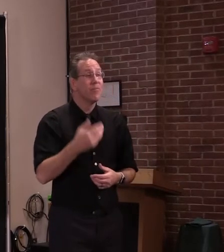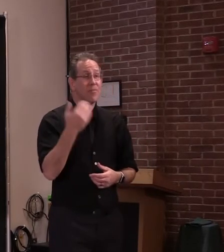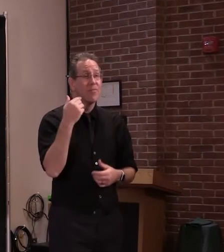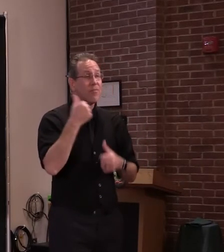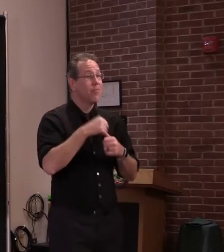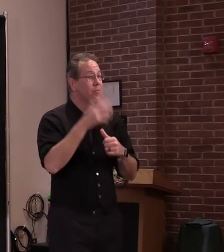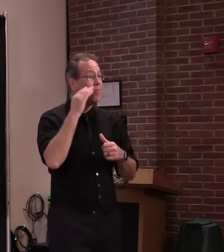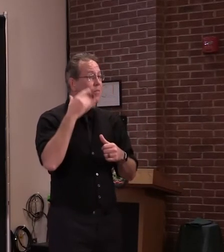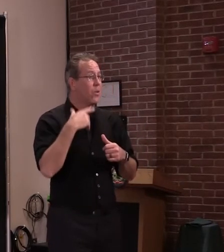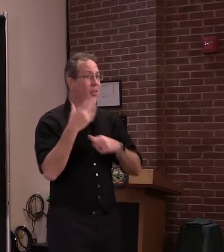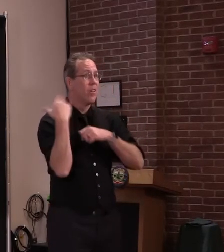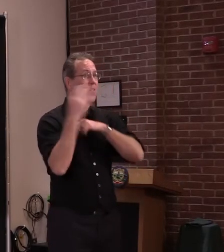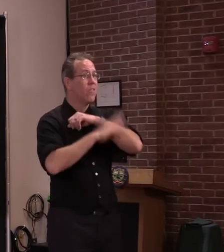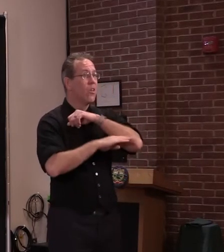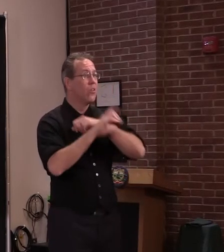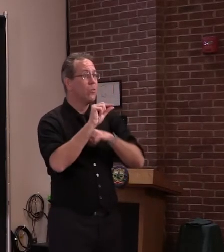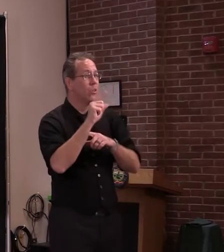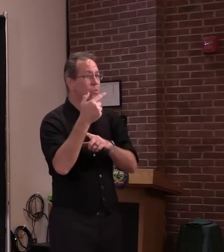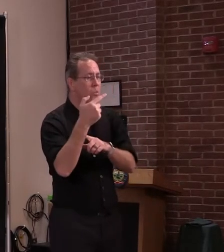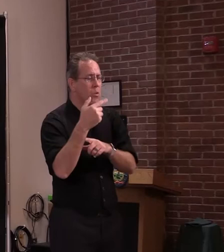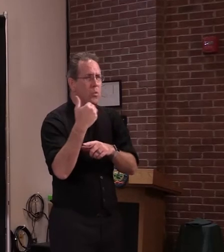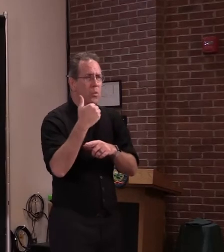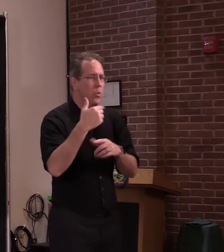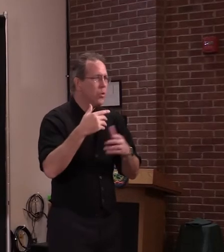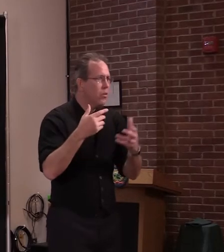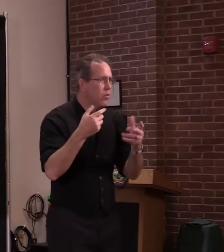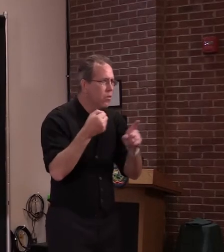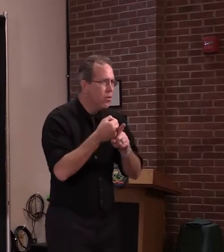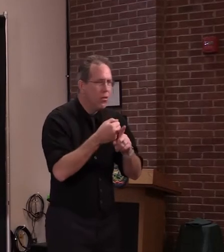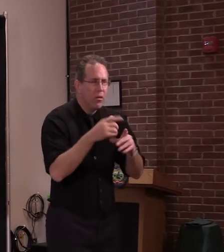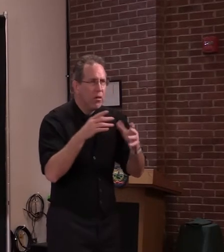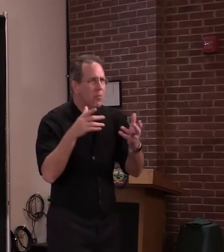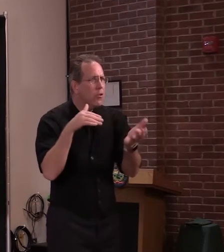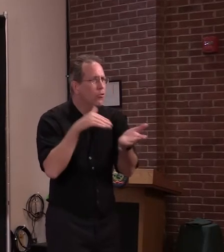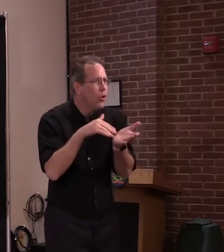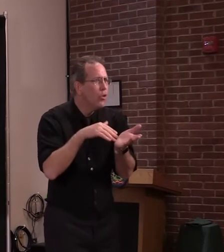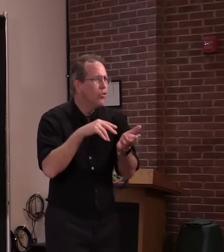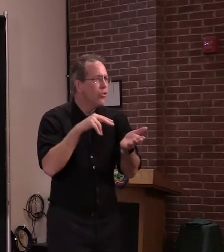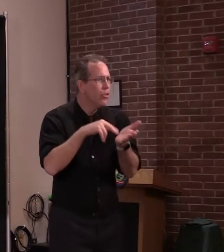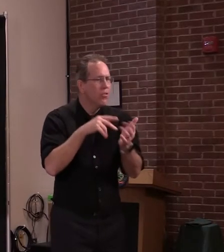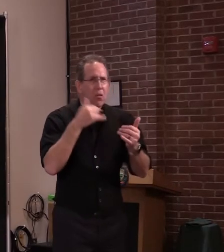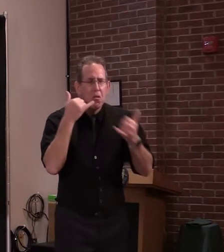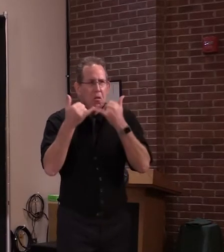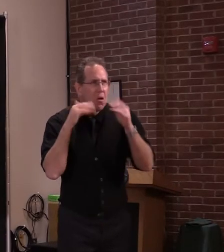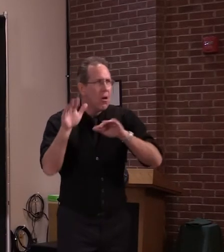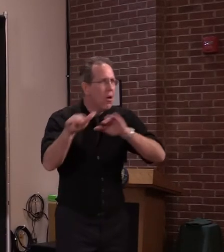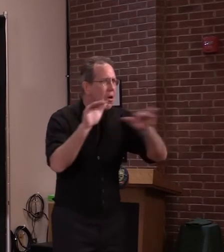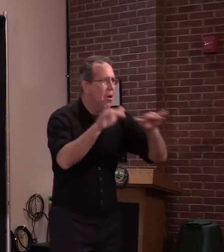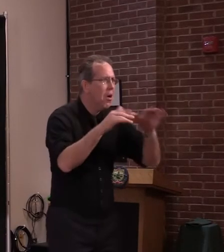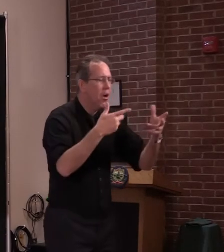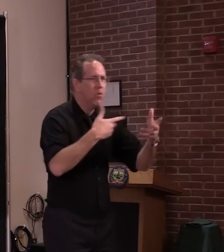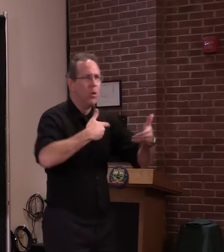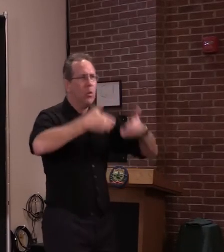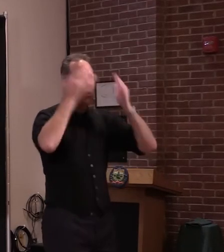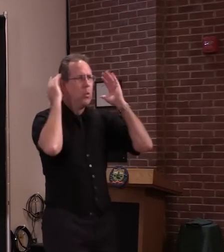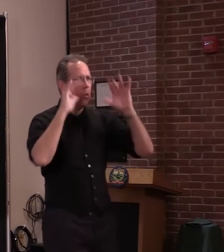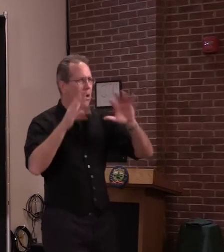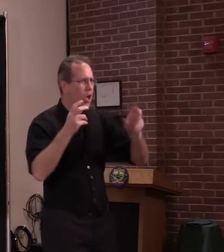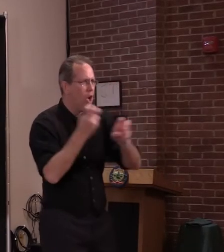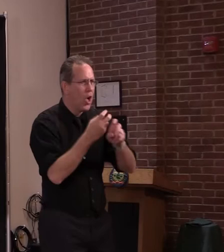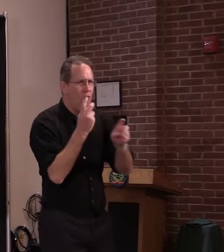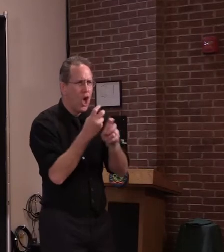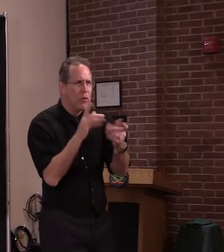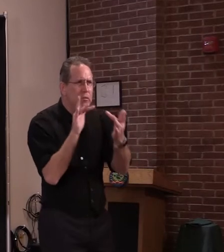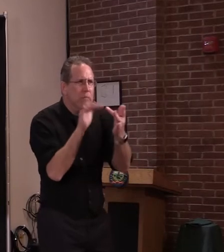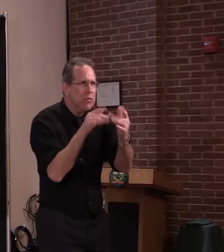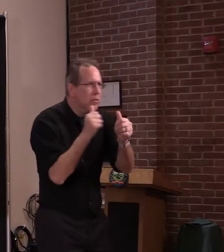during Delta was actually really, really hard. And so this was an ongoing plan and recommendation